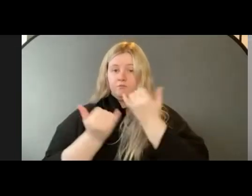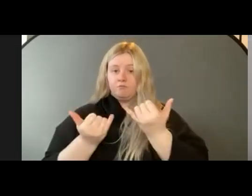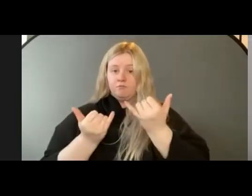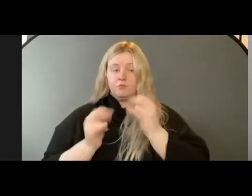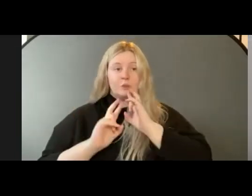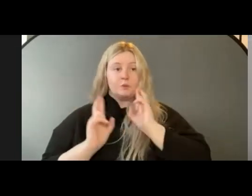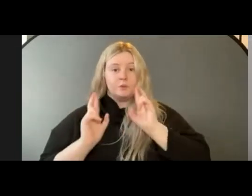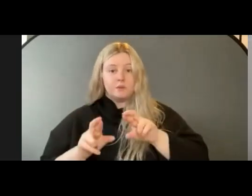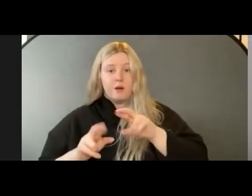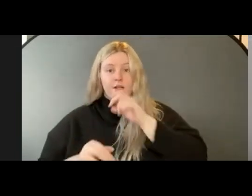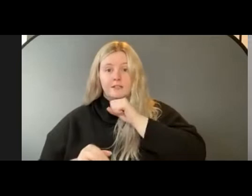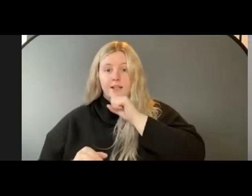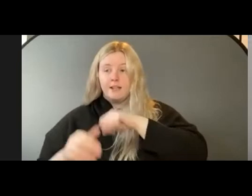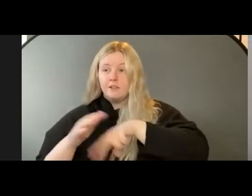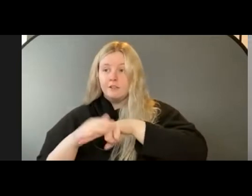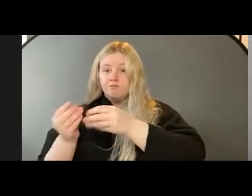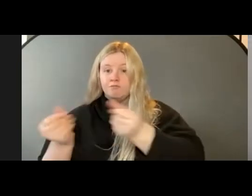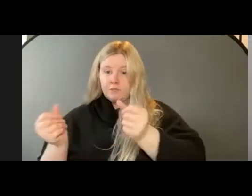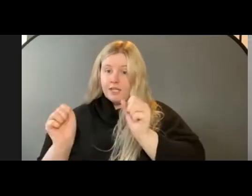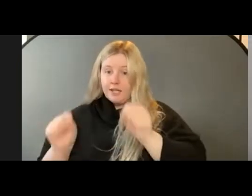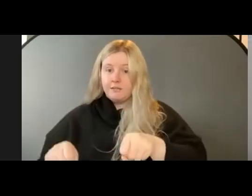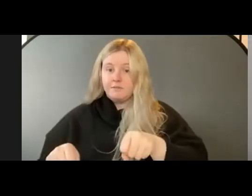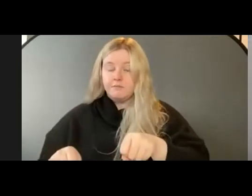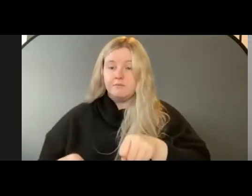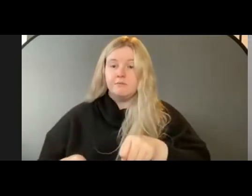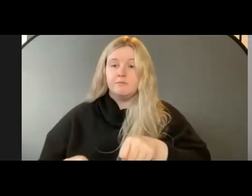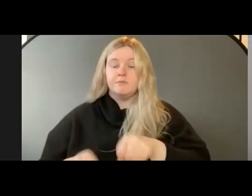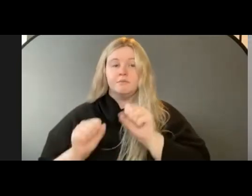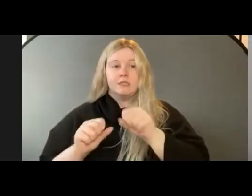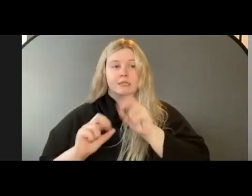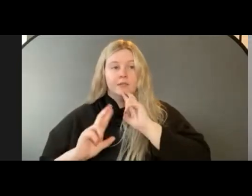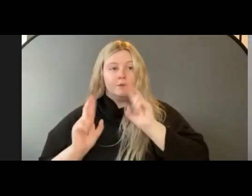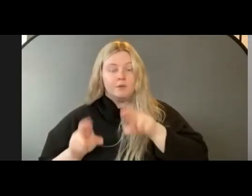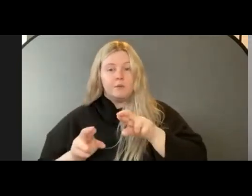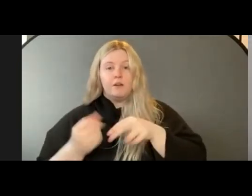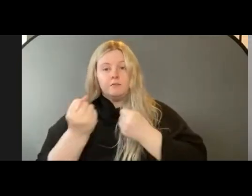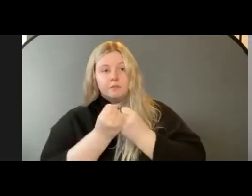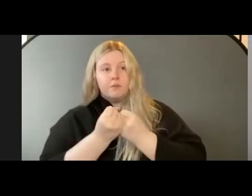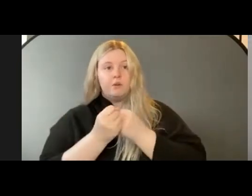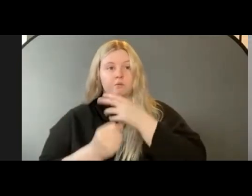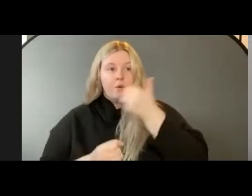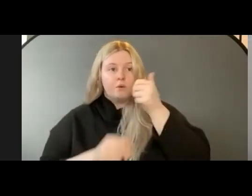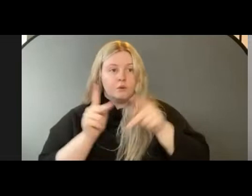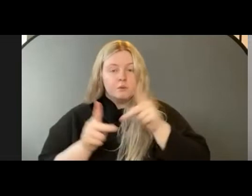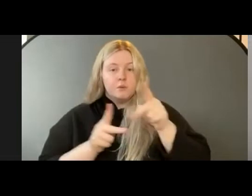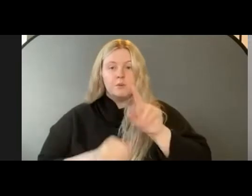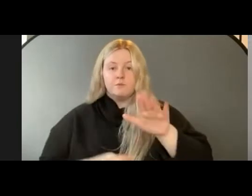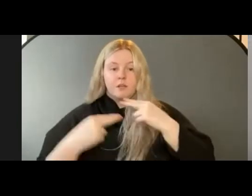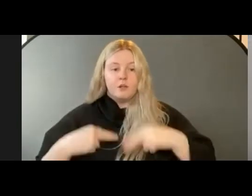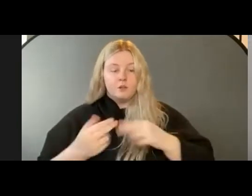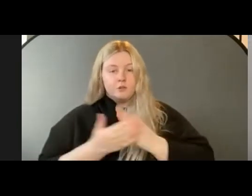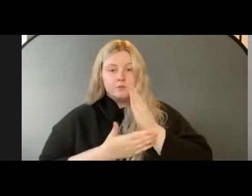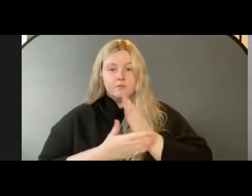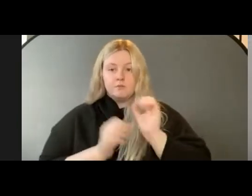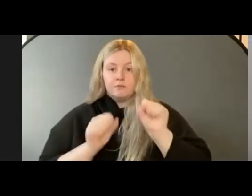rampant ageism in a most compassionate way, a way that upholds the human rights of older people. Let us support a United Nations